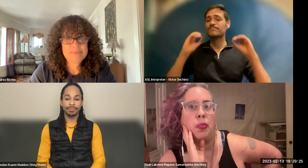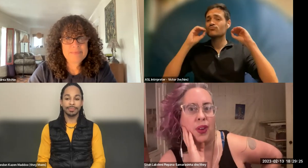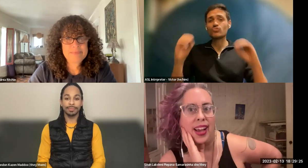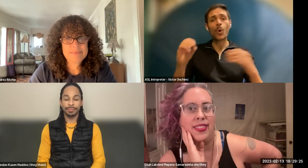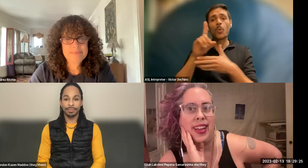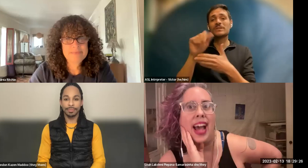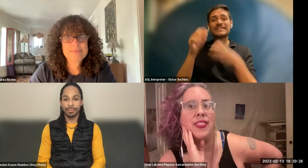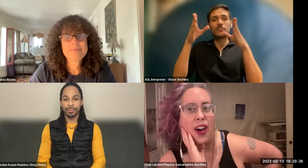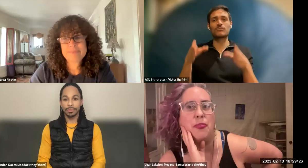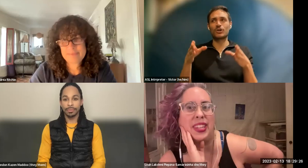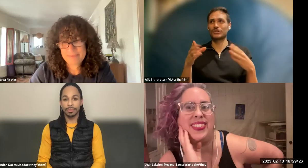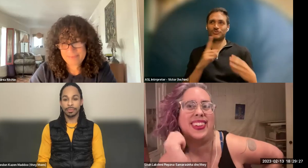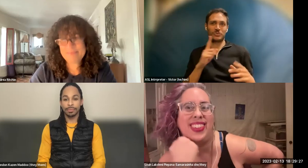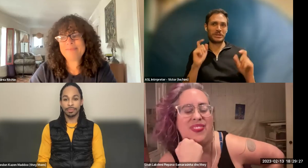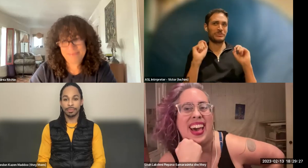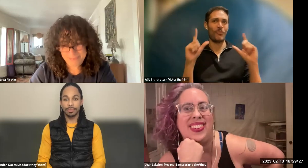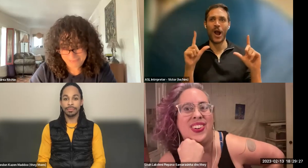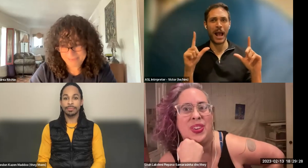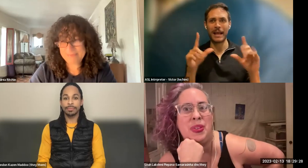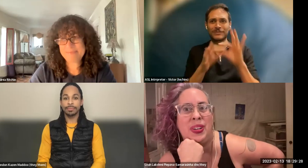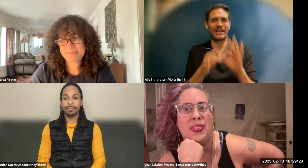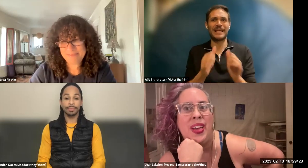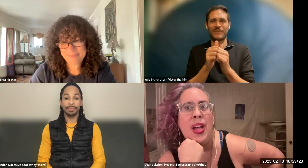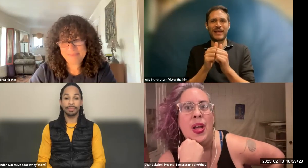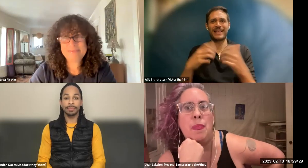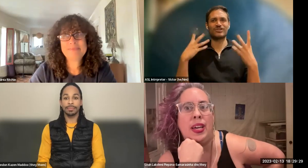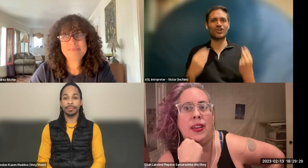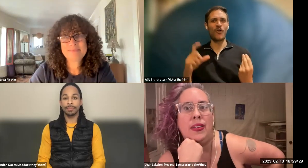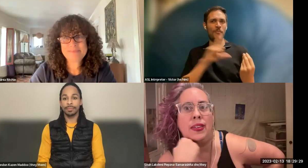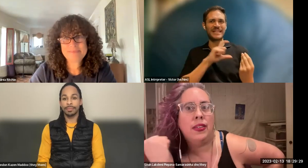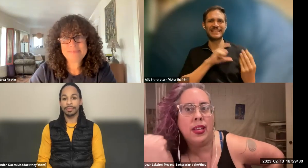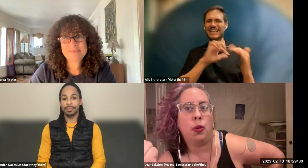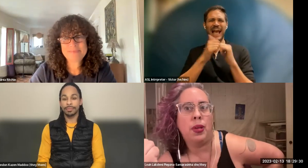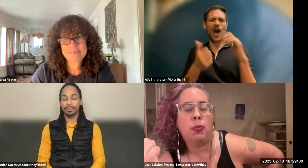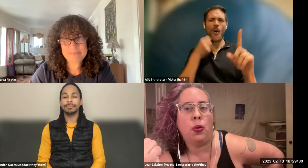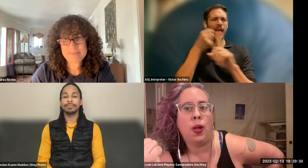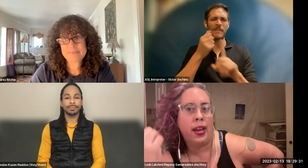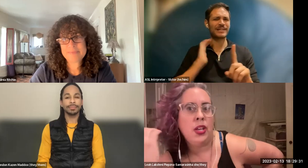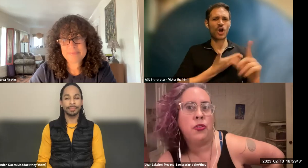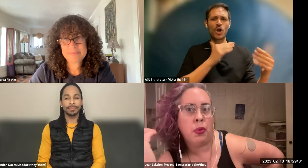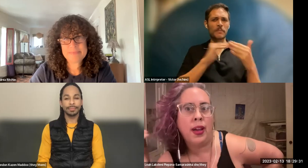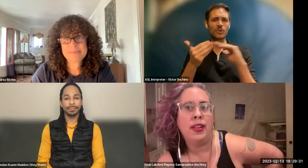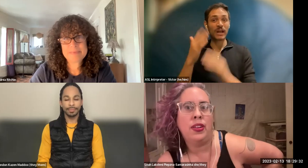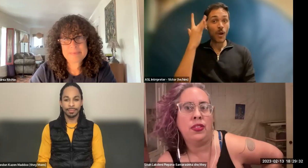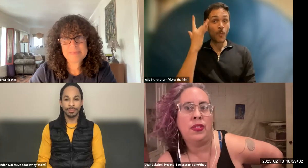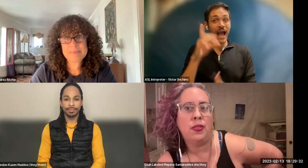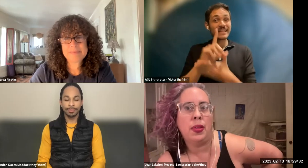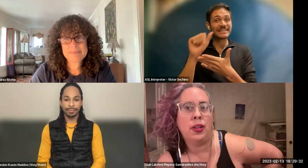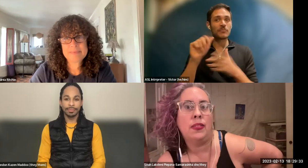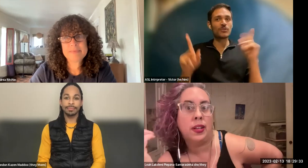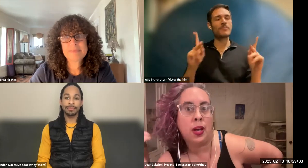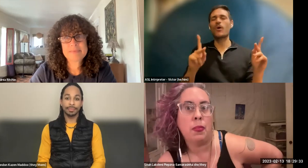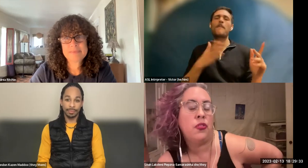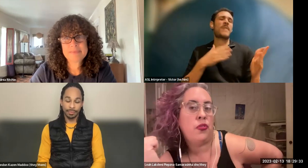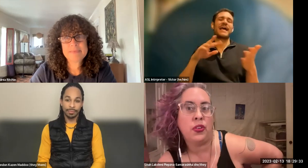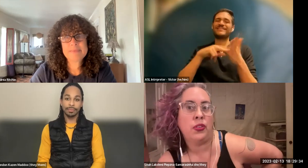is surprised at soft policing's impact on our communities, because disabled people, and I use a broad definition of disability